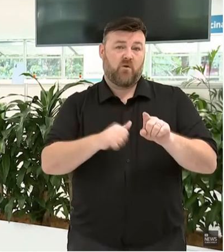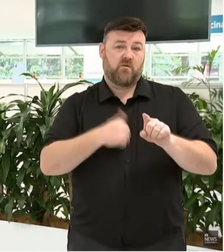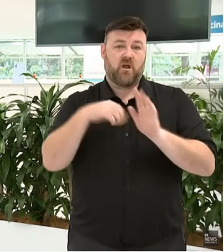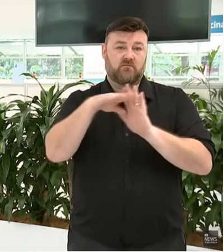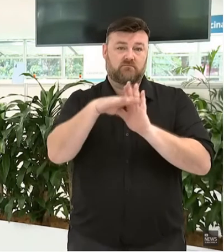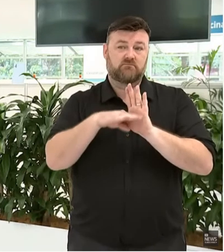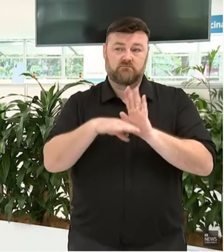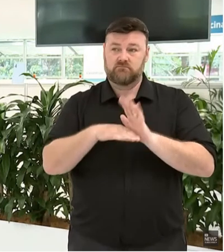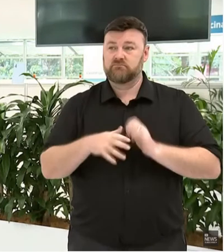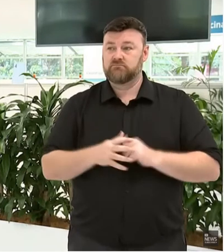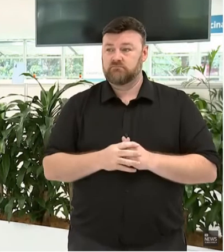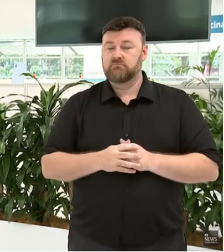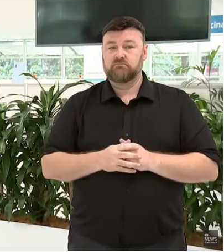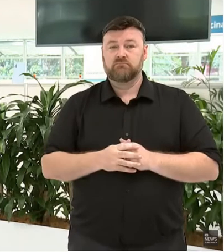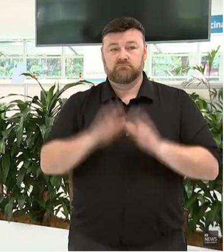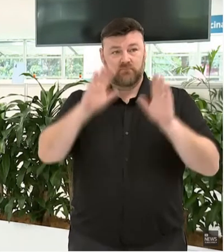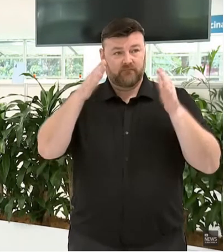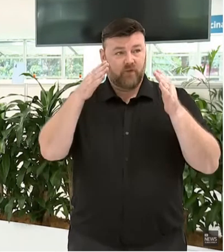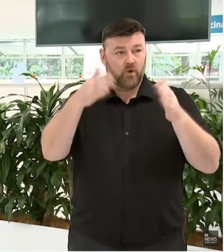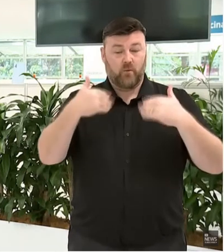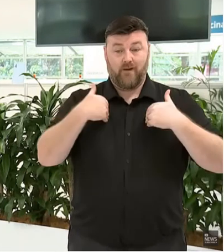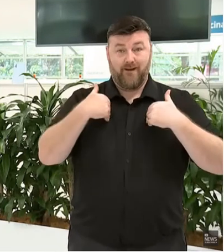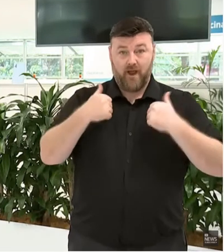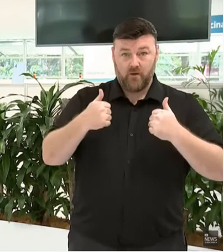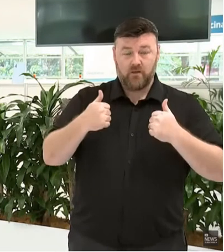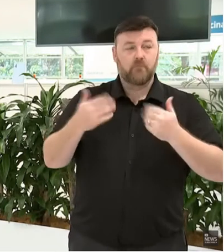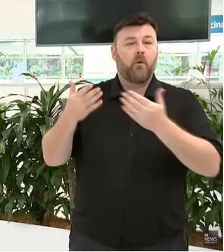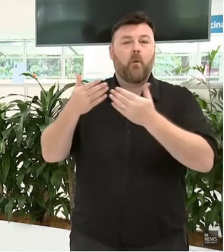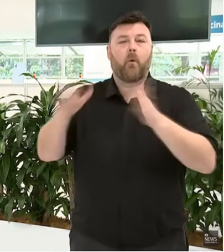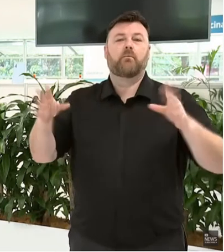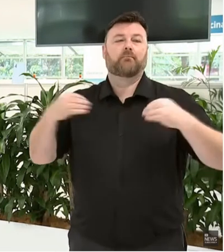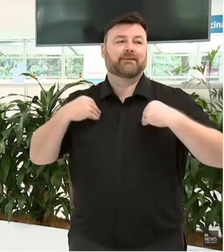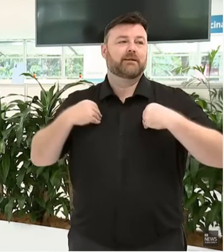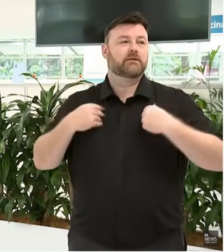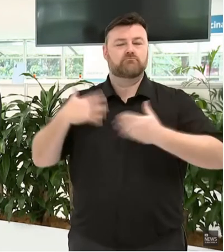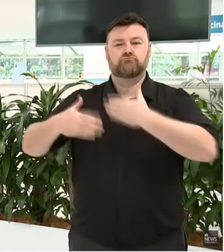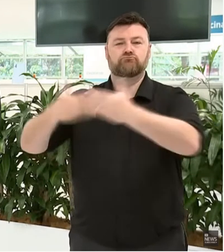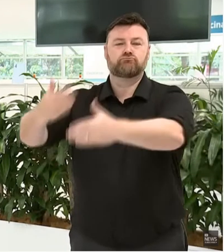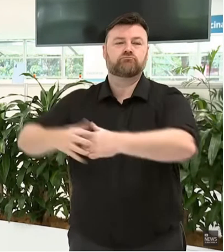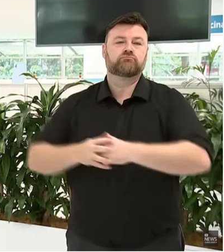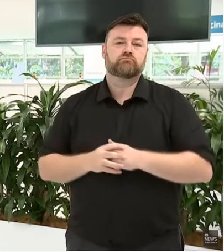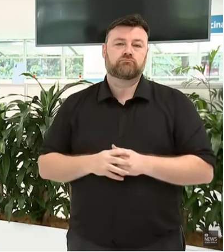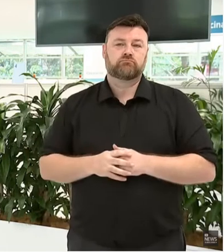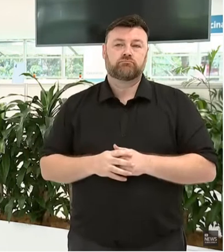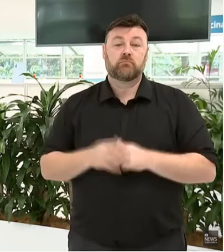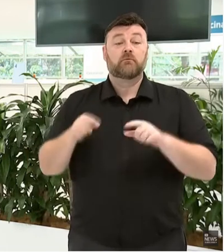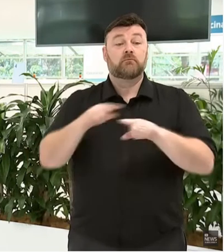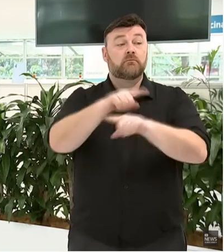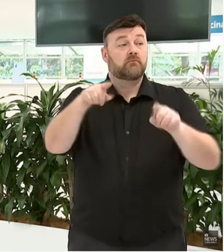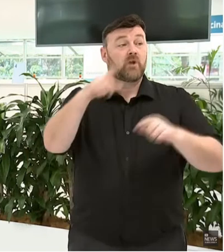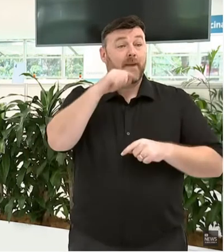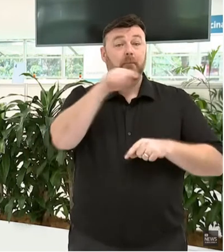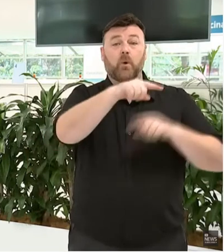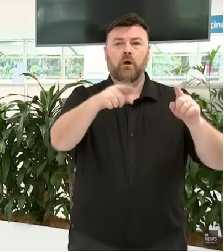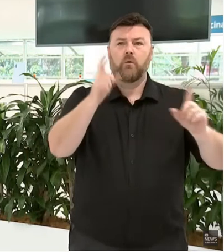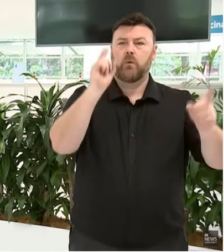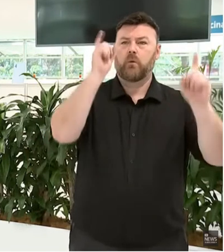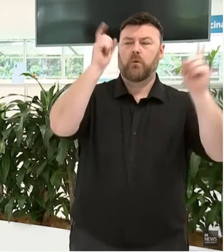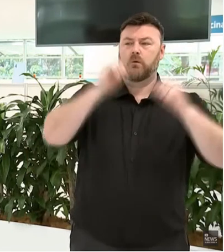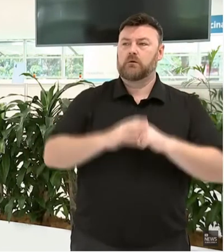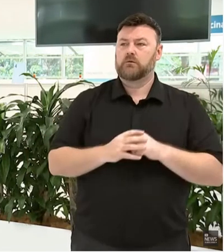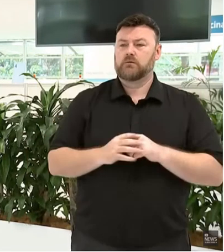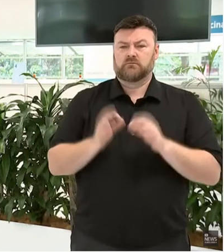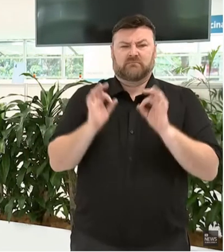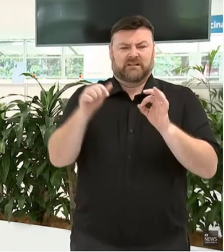in our state, and that's focus on healthcare but open up the economy. And I know there is concern in the community, particularly over the summer